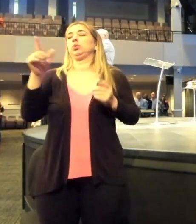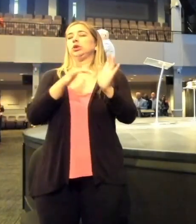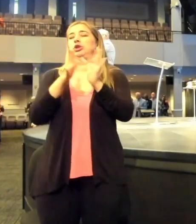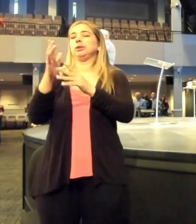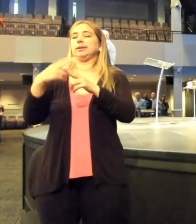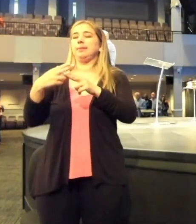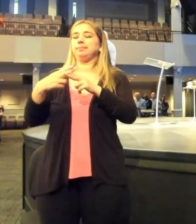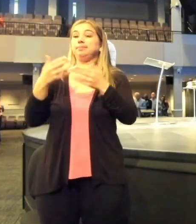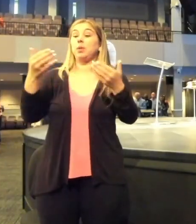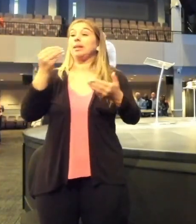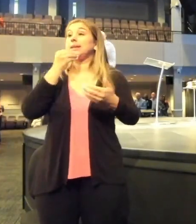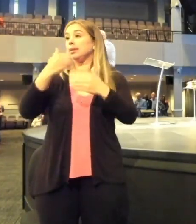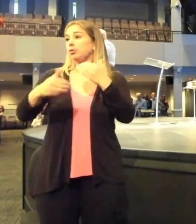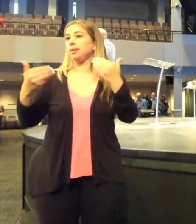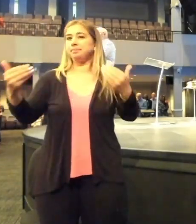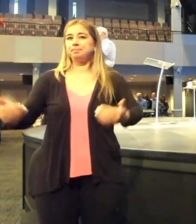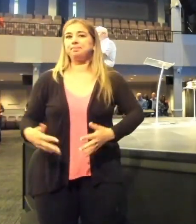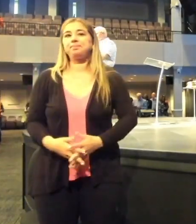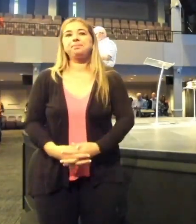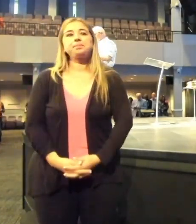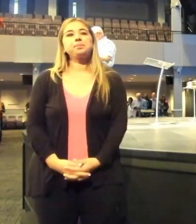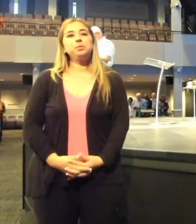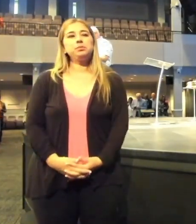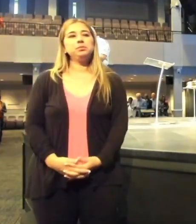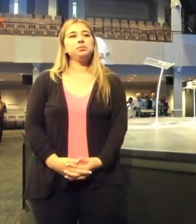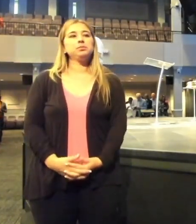In Jesus' name, let's eat together.